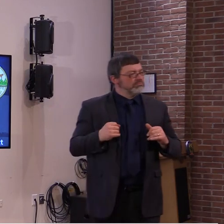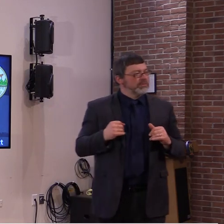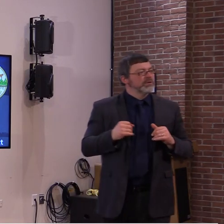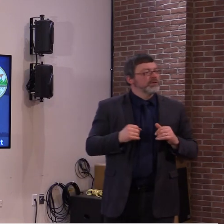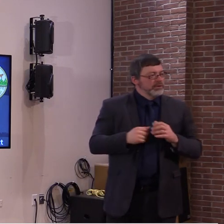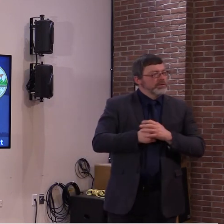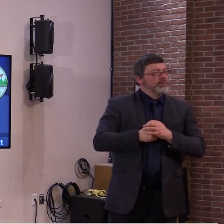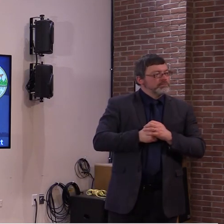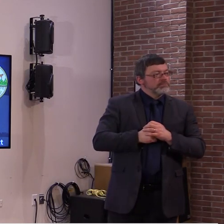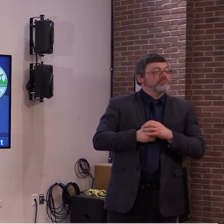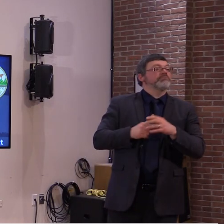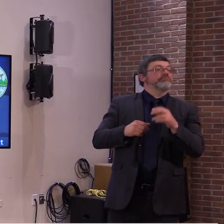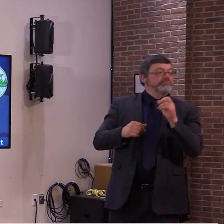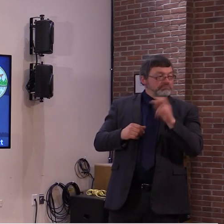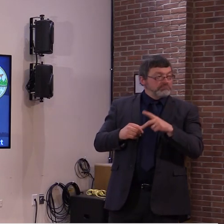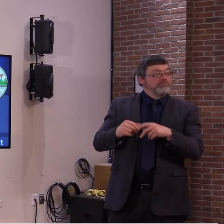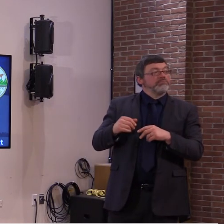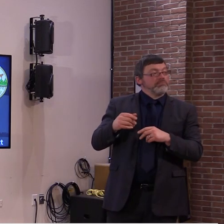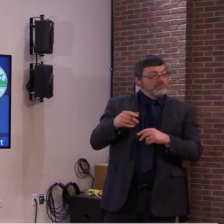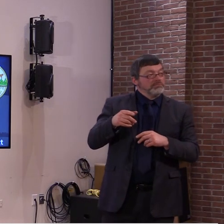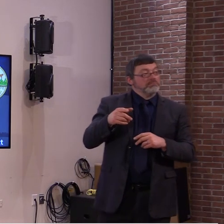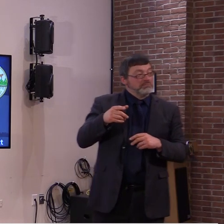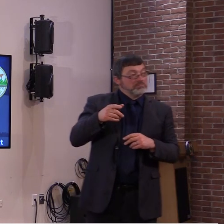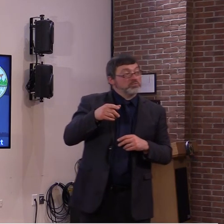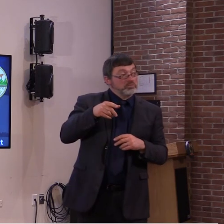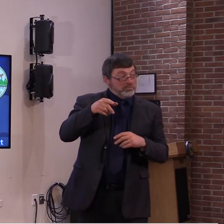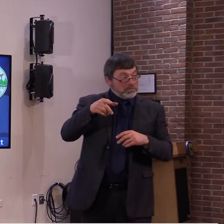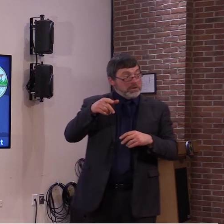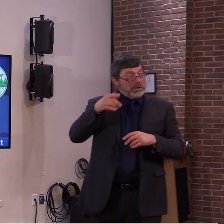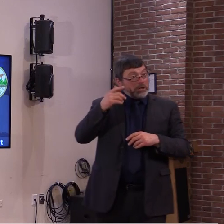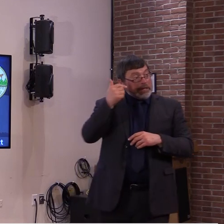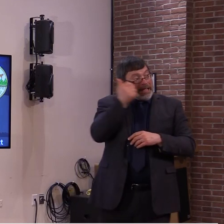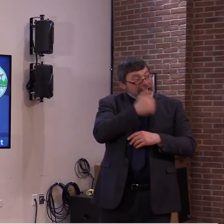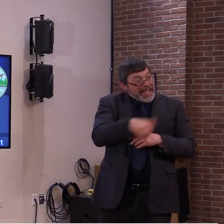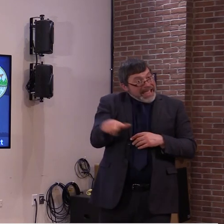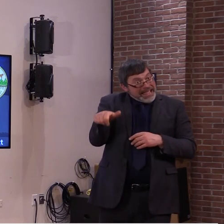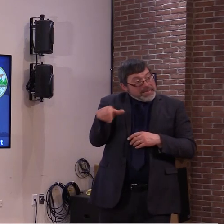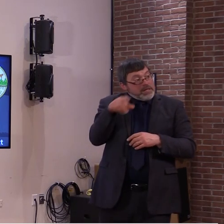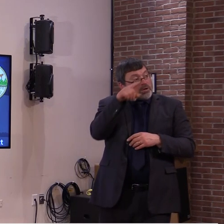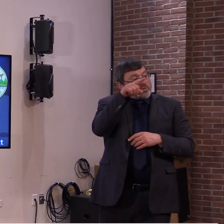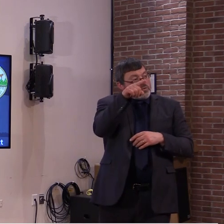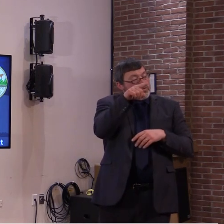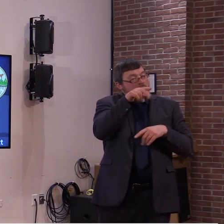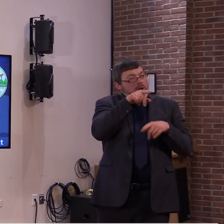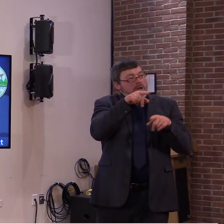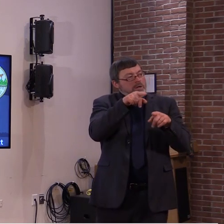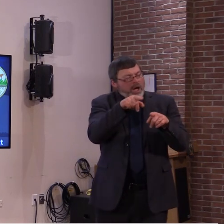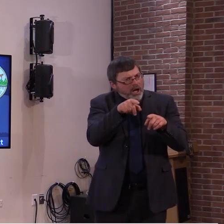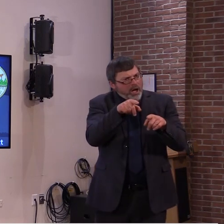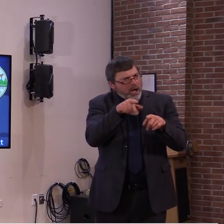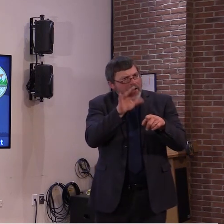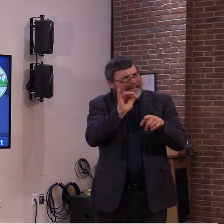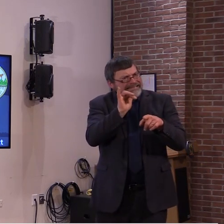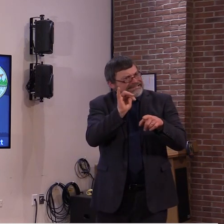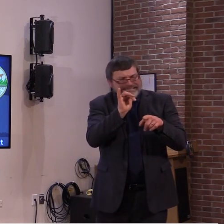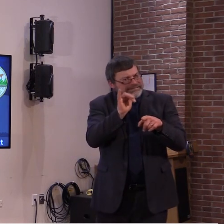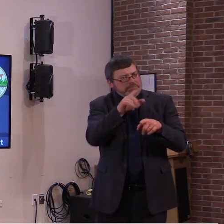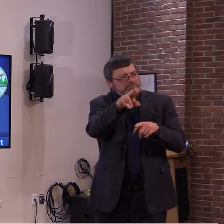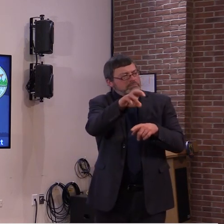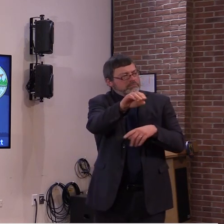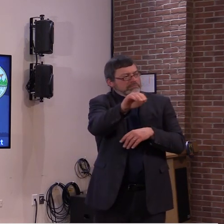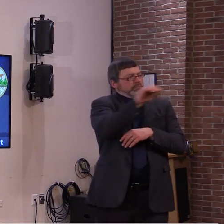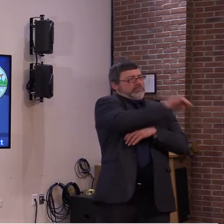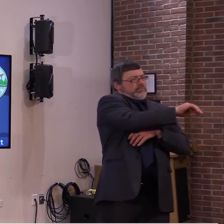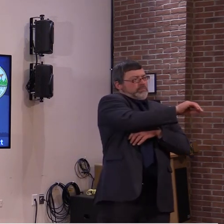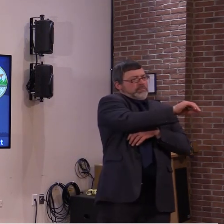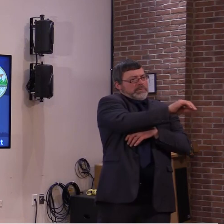transfer shipments that the state is getting over into that pharmacy program? I know there were some kind of, there was some shuffling early